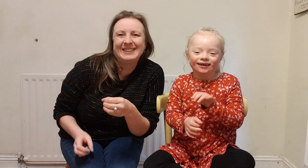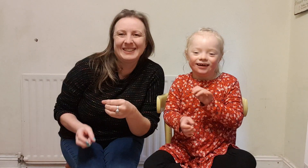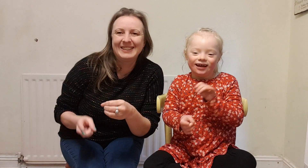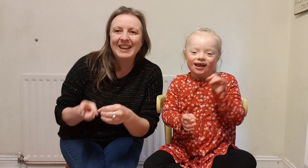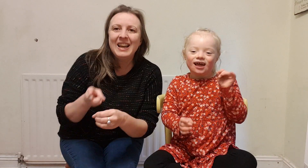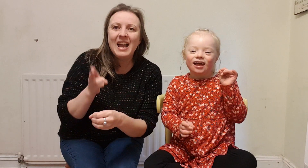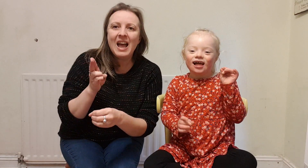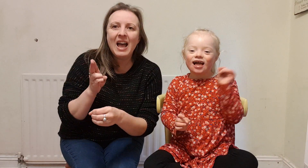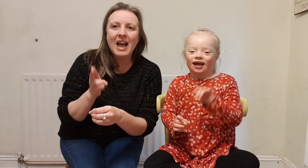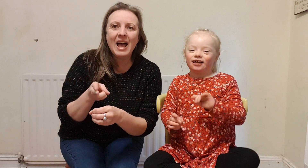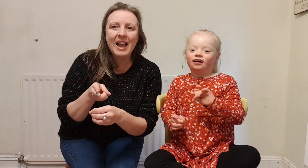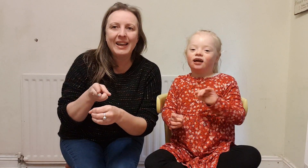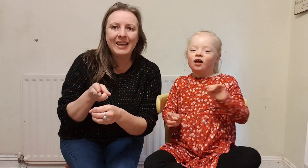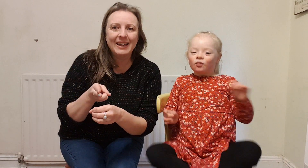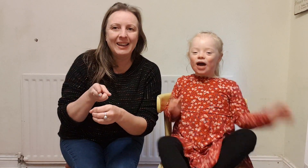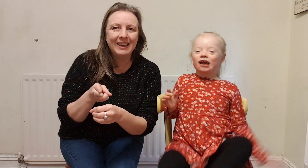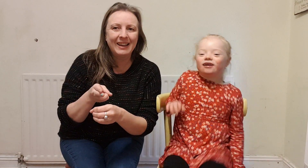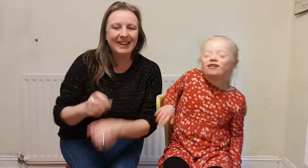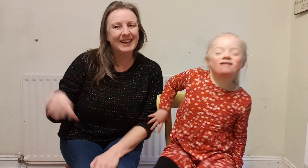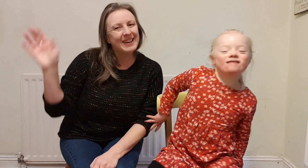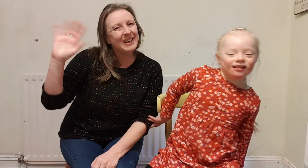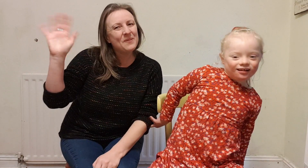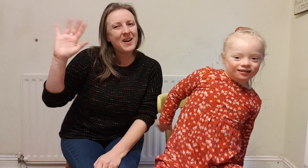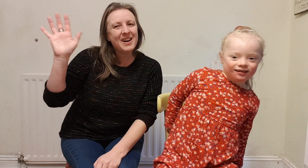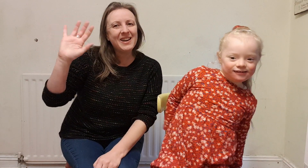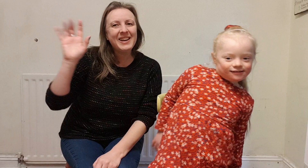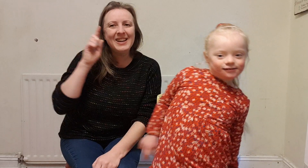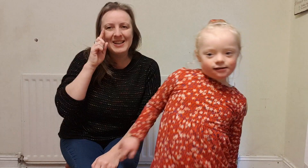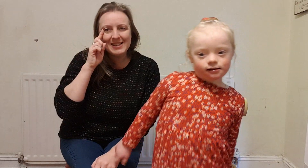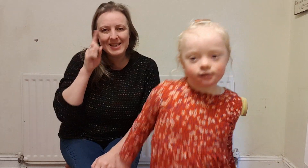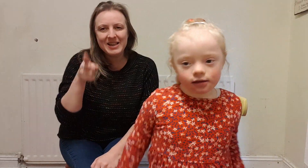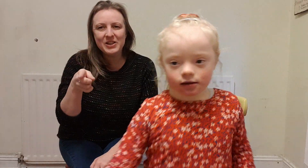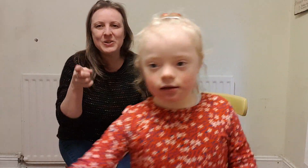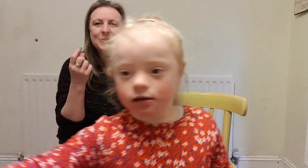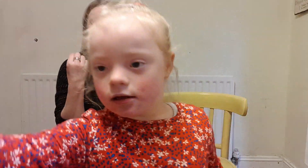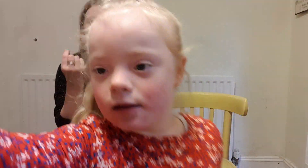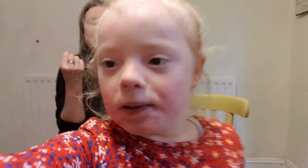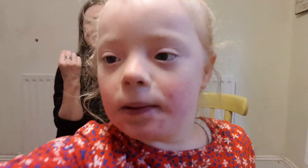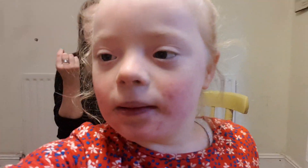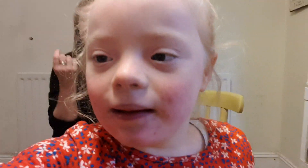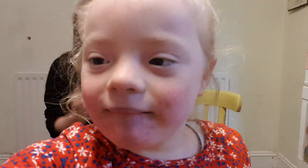Egg. Egg. Bye. Goodbye. See you soon.